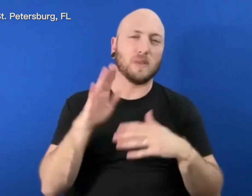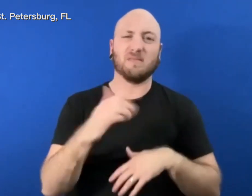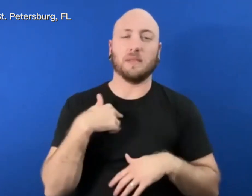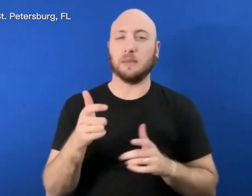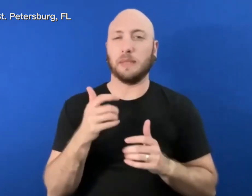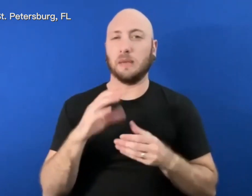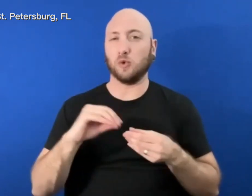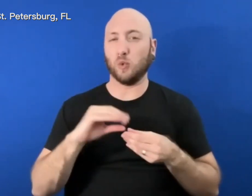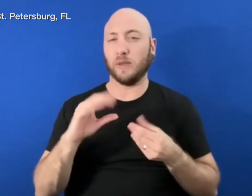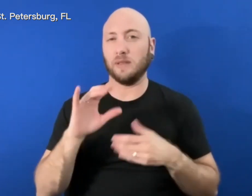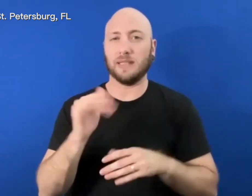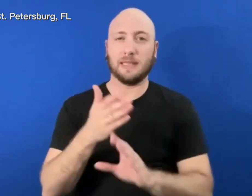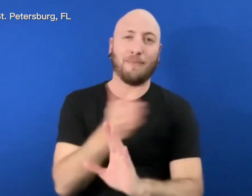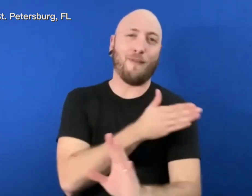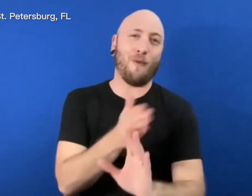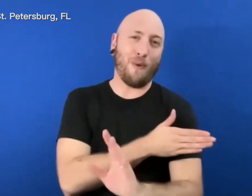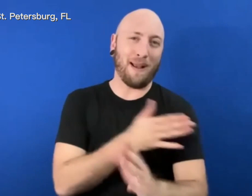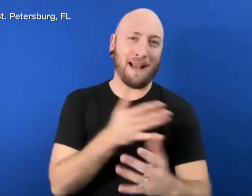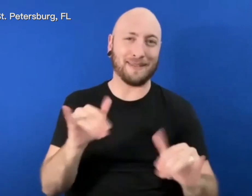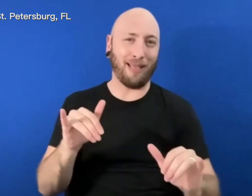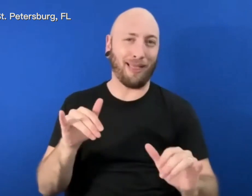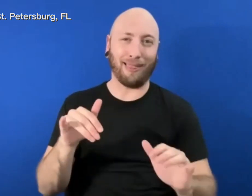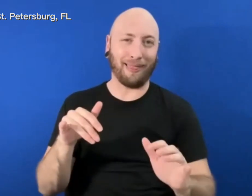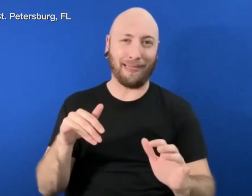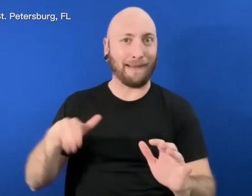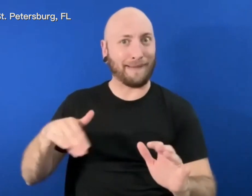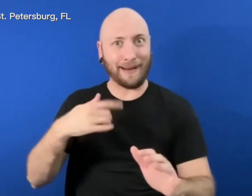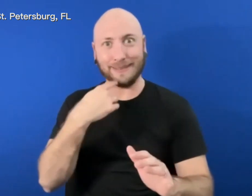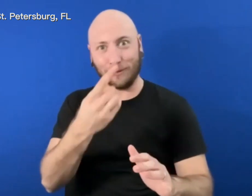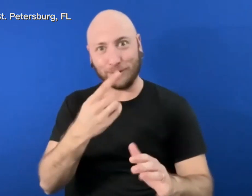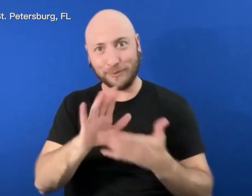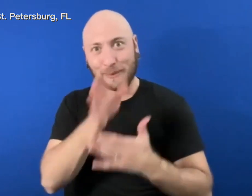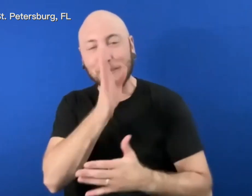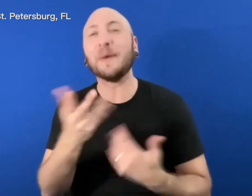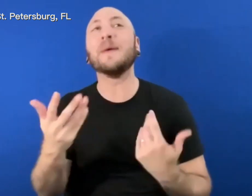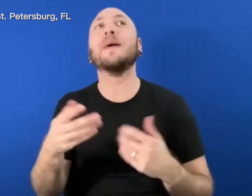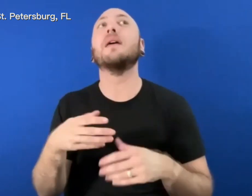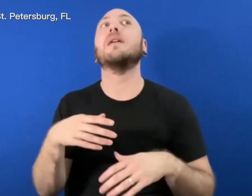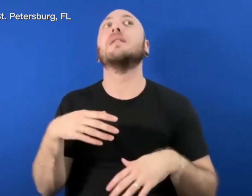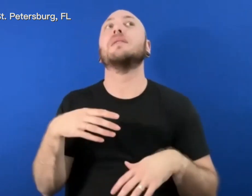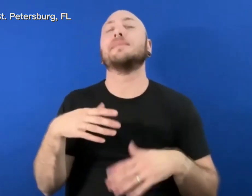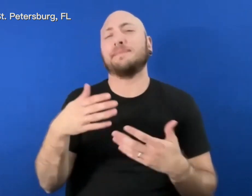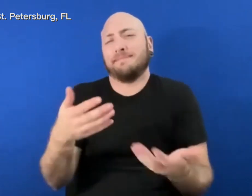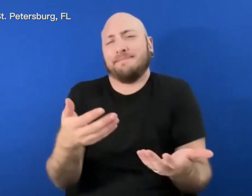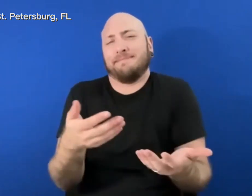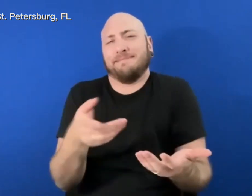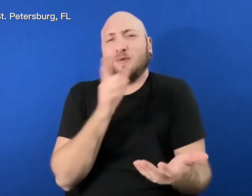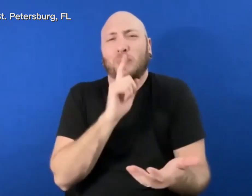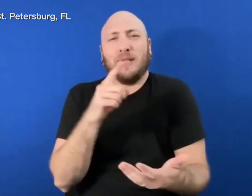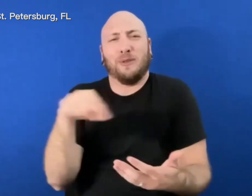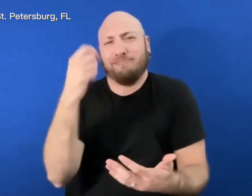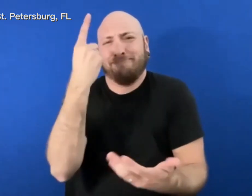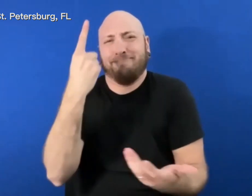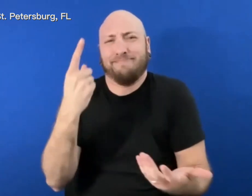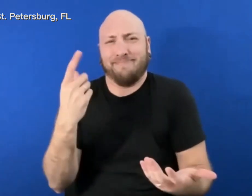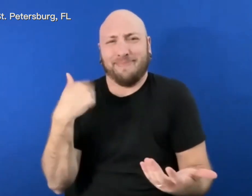the drunk-a-log for you guys, because, you know, we all know how to drink and drug and like what happens,